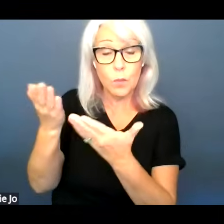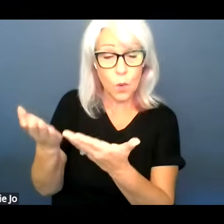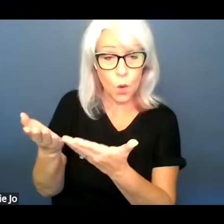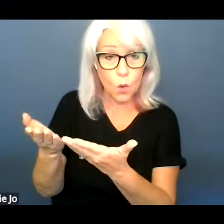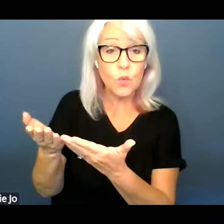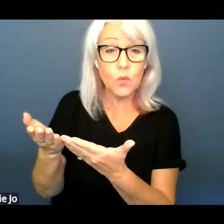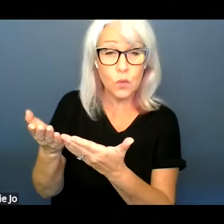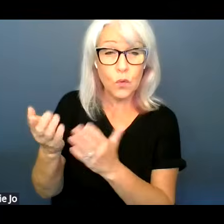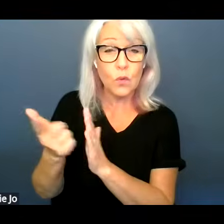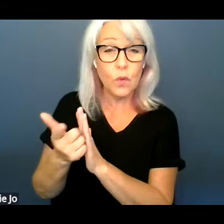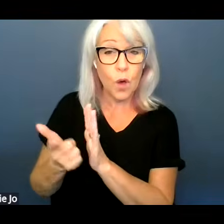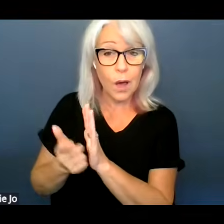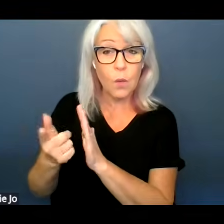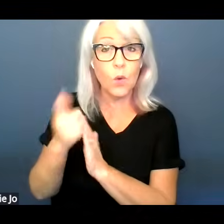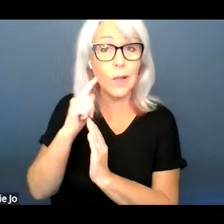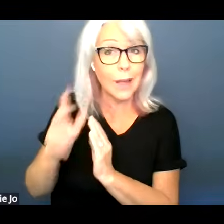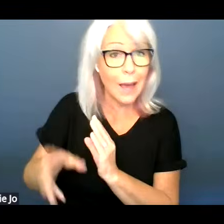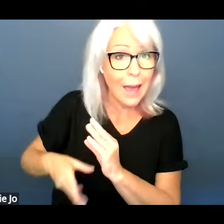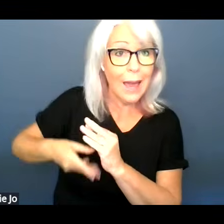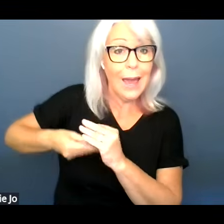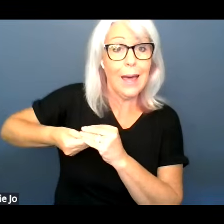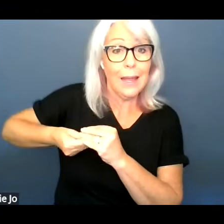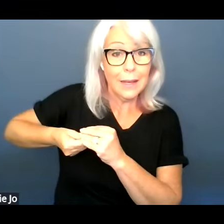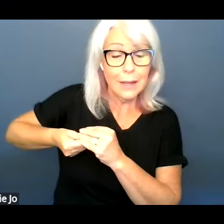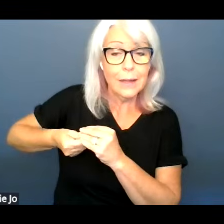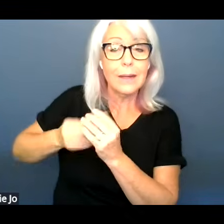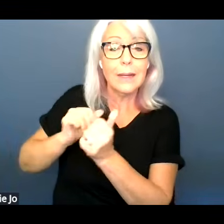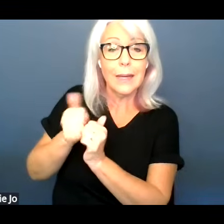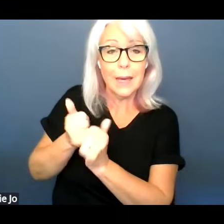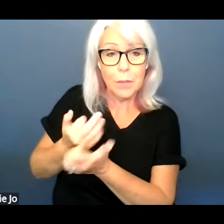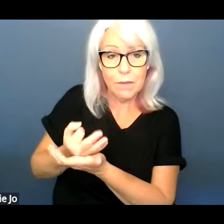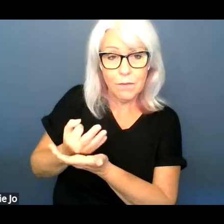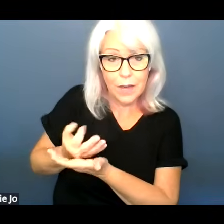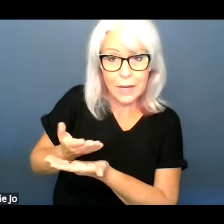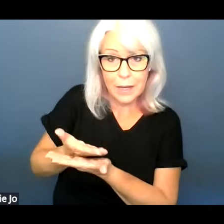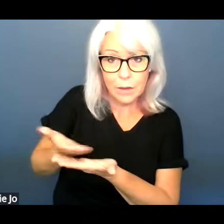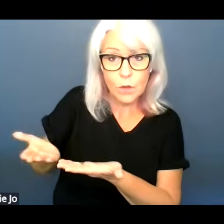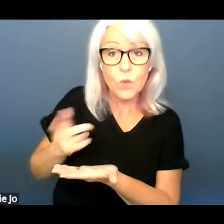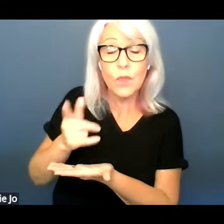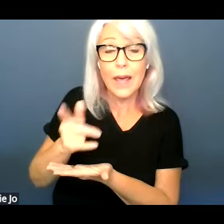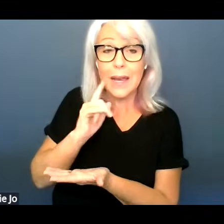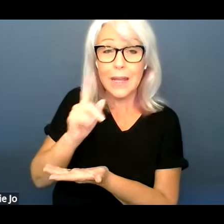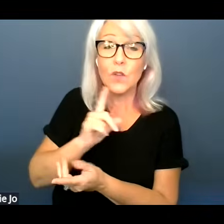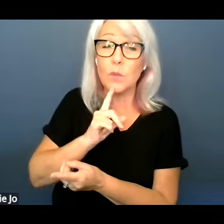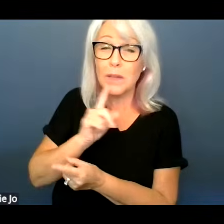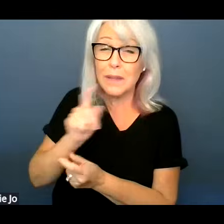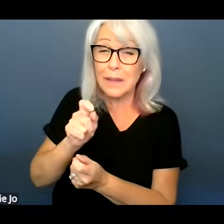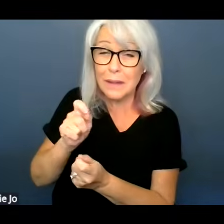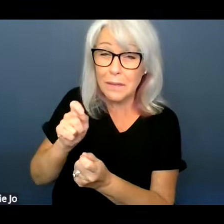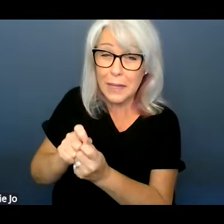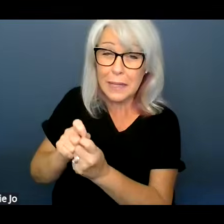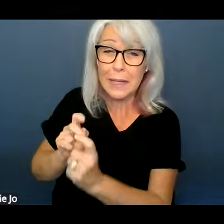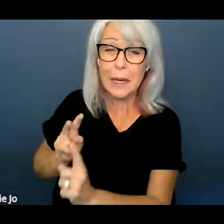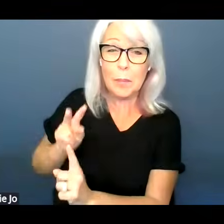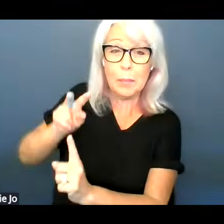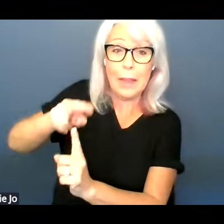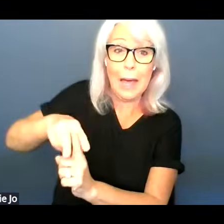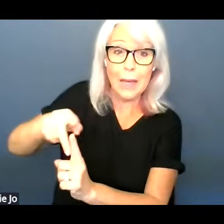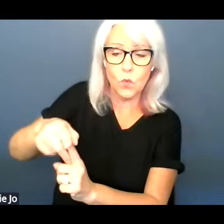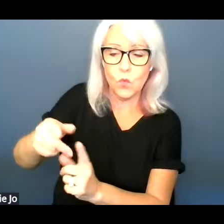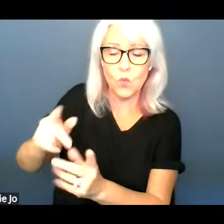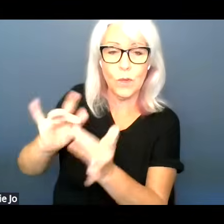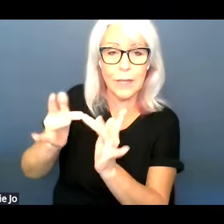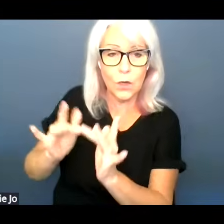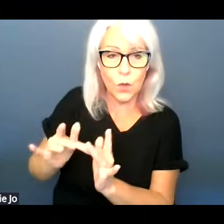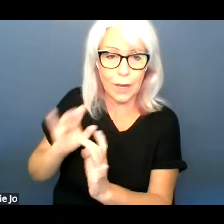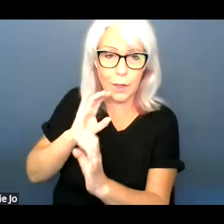would add a section of the Campaign Finance Act that clearly states that it applies to internet communications. So the way I had